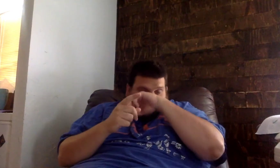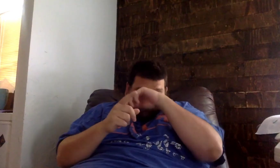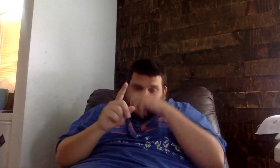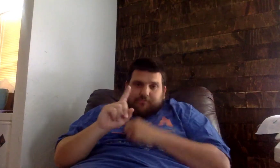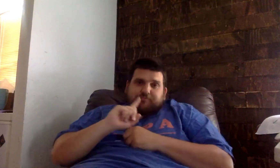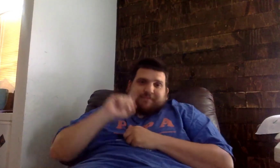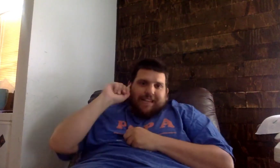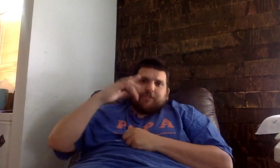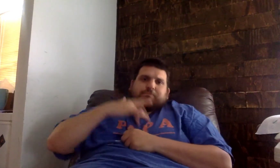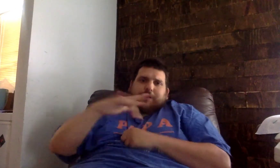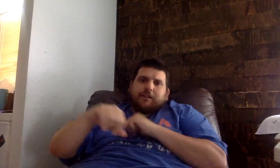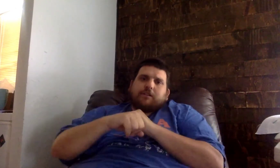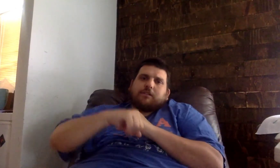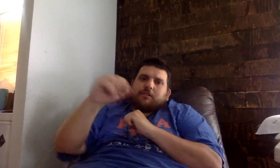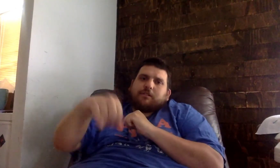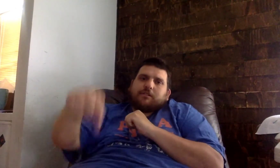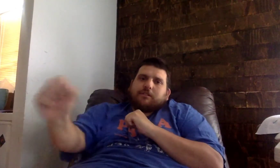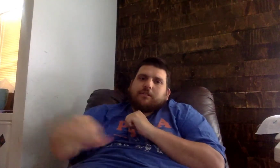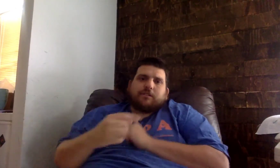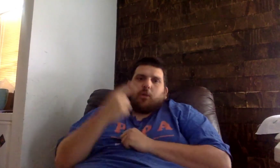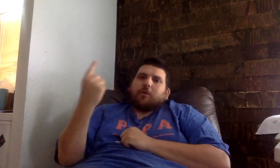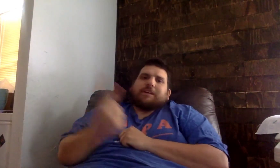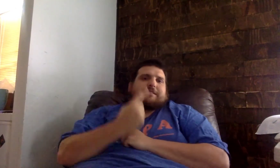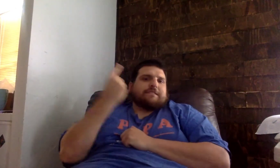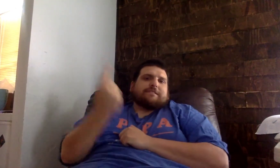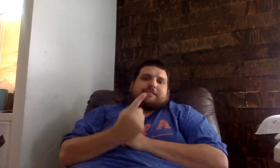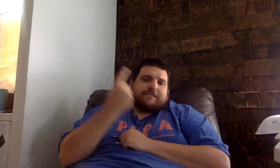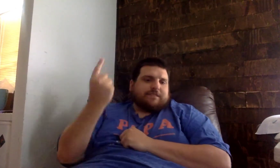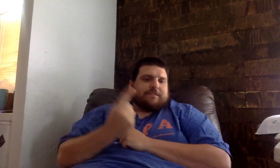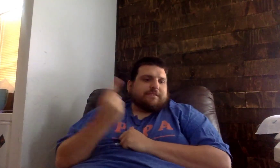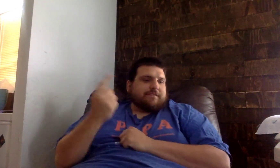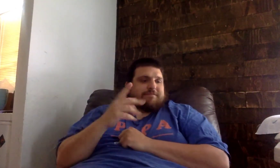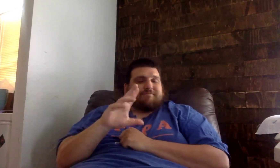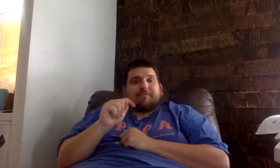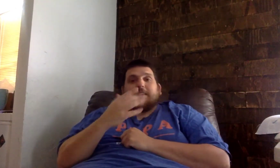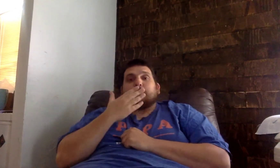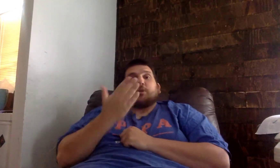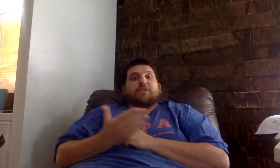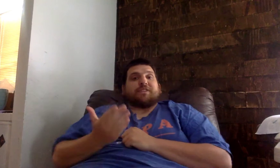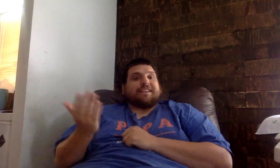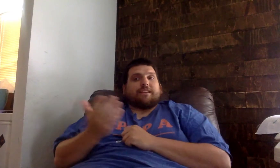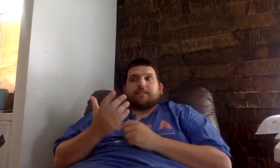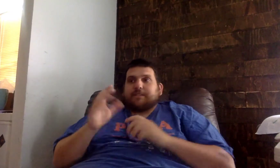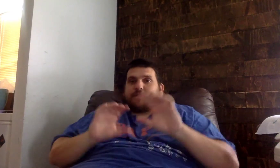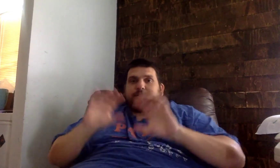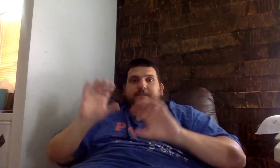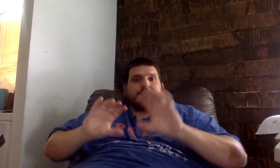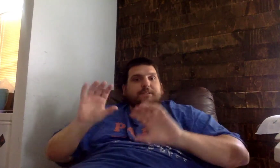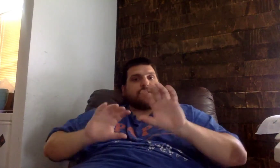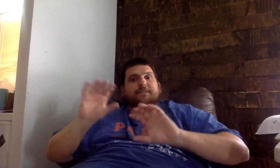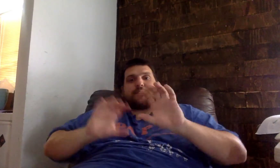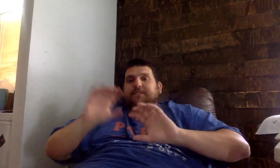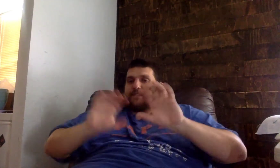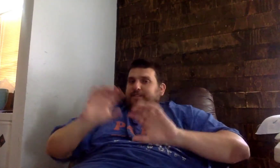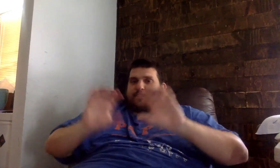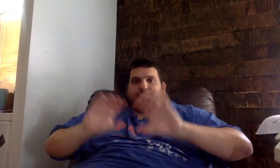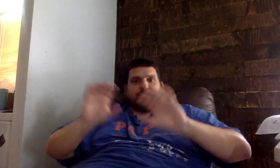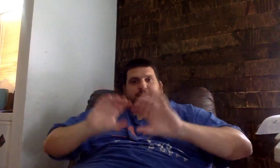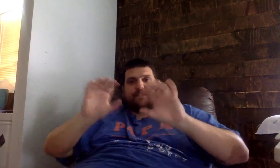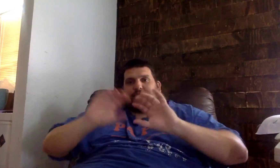hour. And that is a deaf tendency to always stretch that out because it's such a good thing to